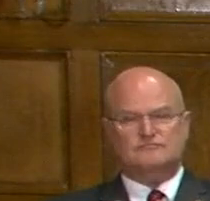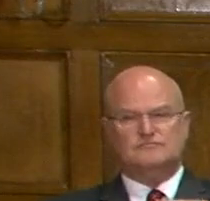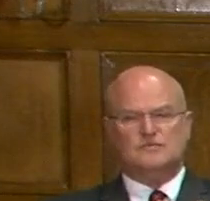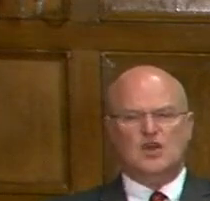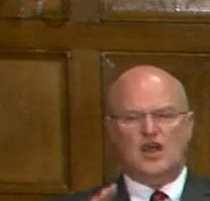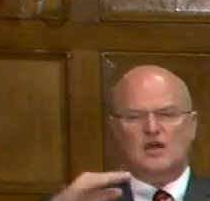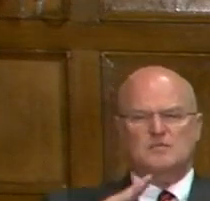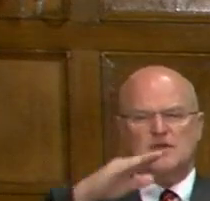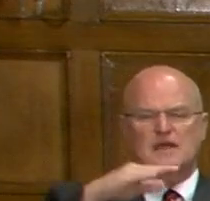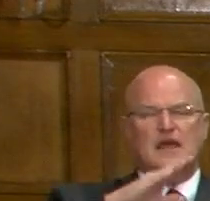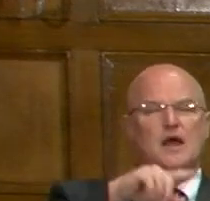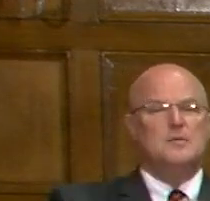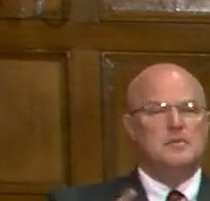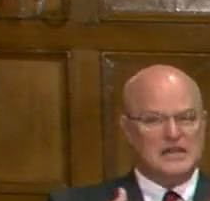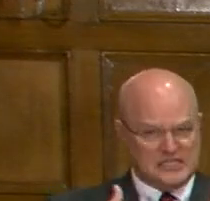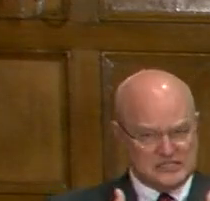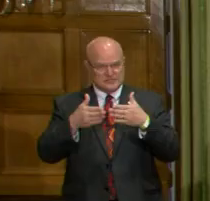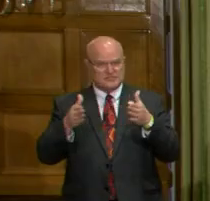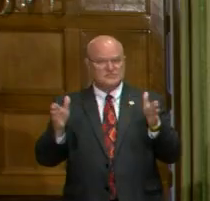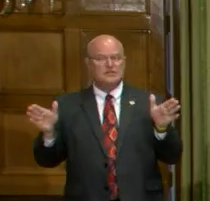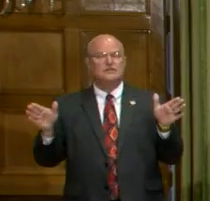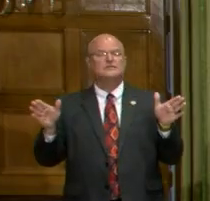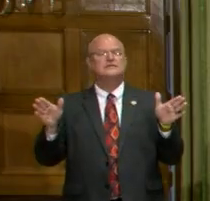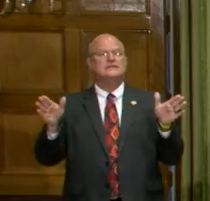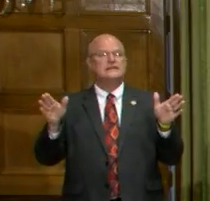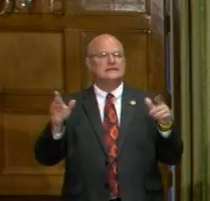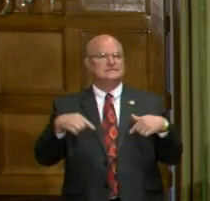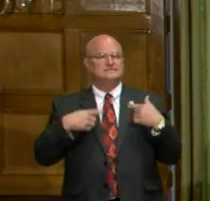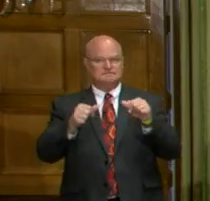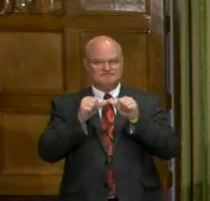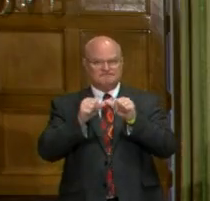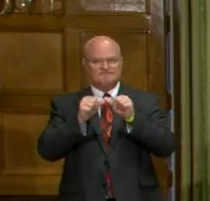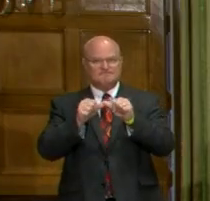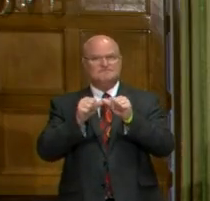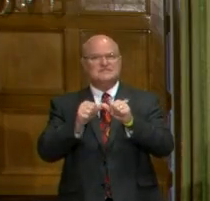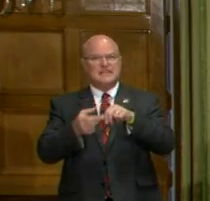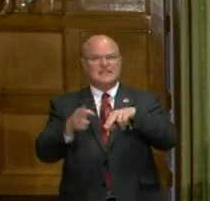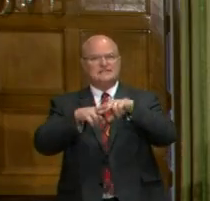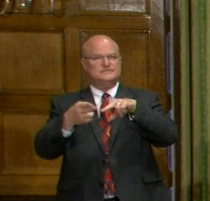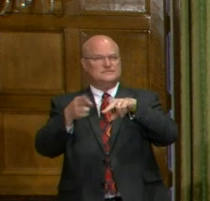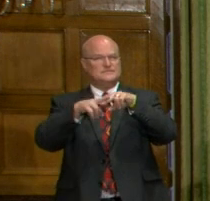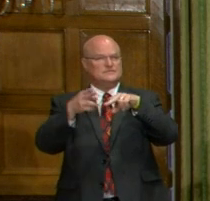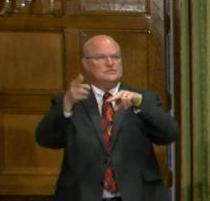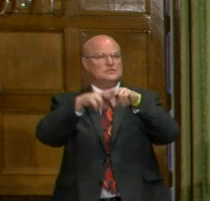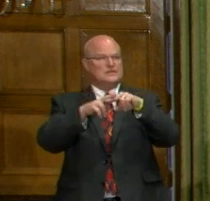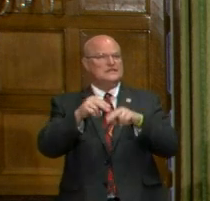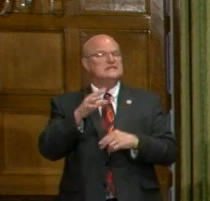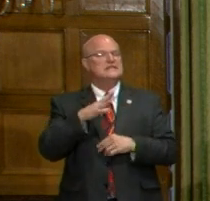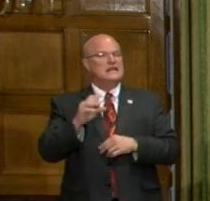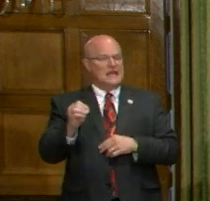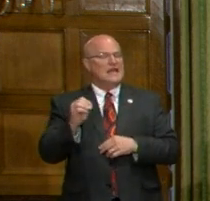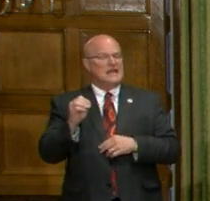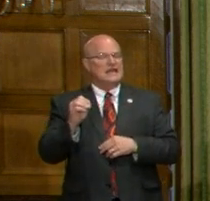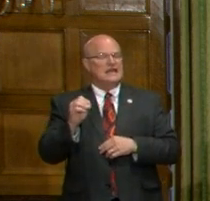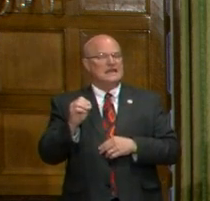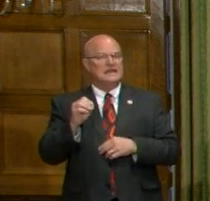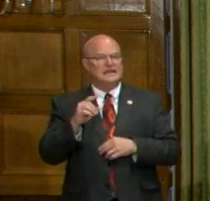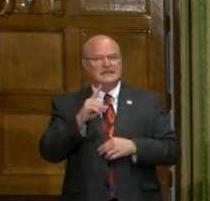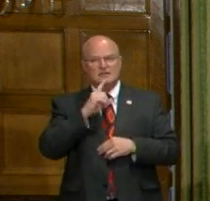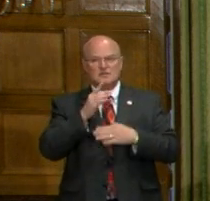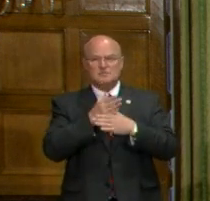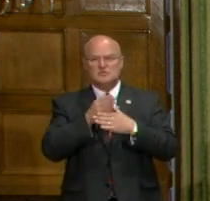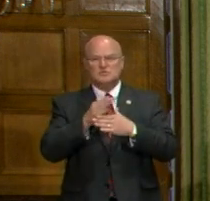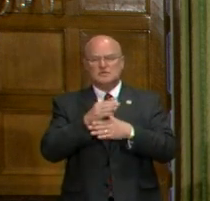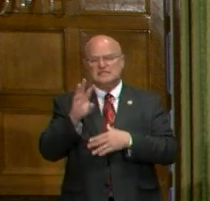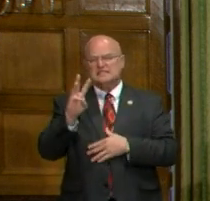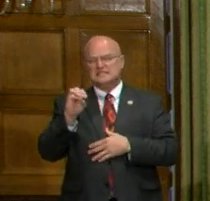up and down, but it's just generally been a steady increase. It's been fairly